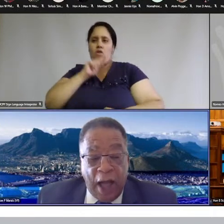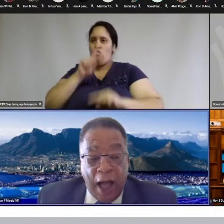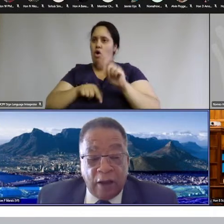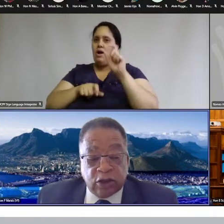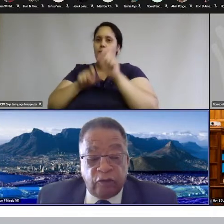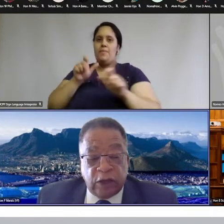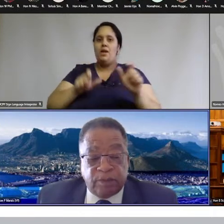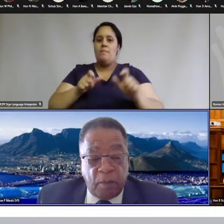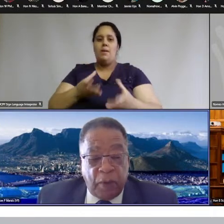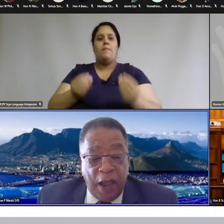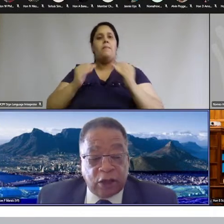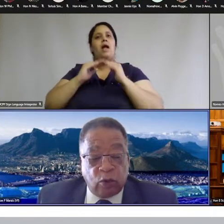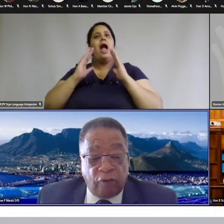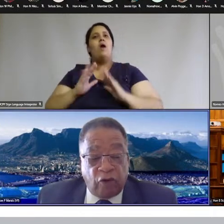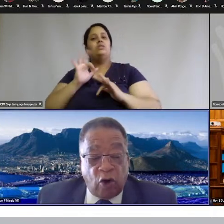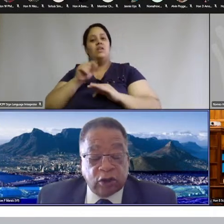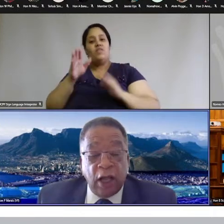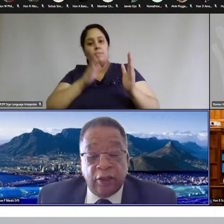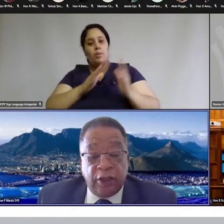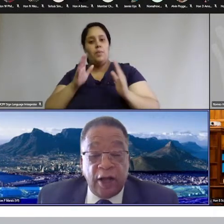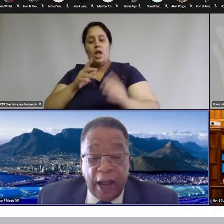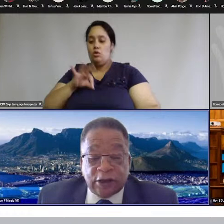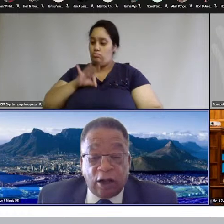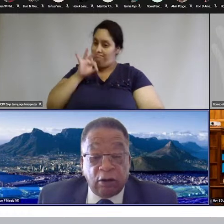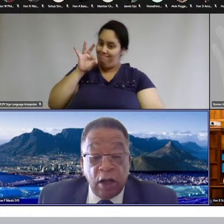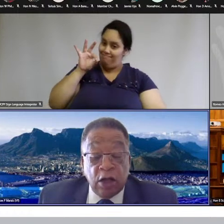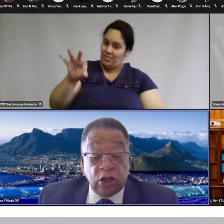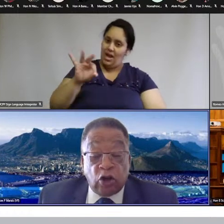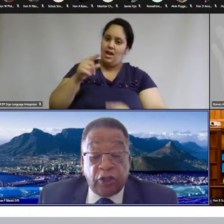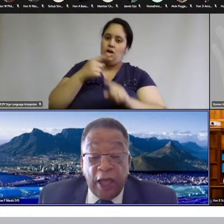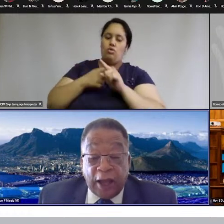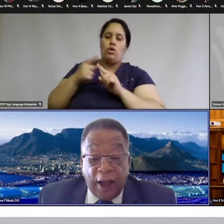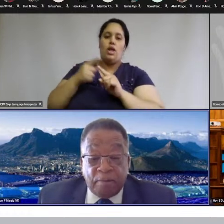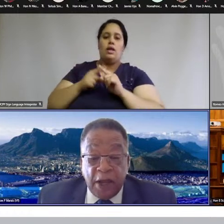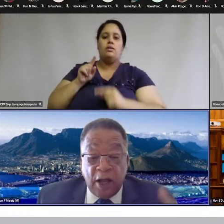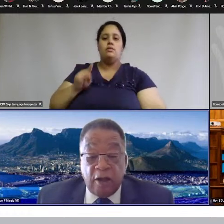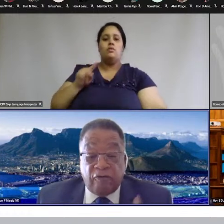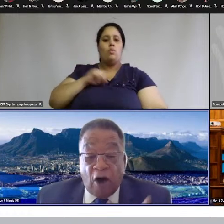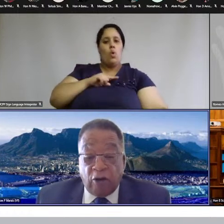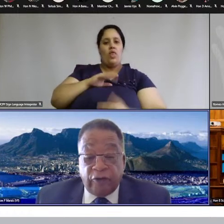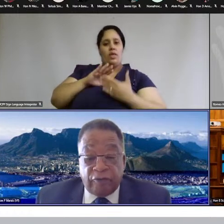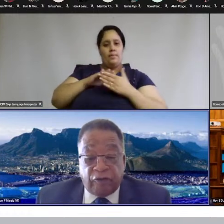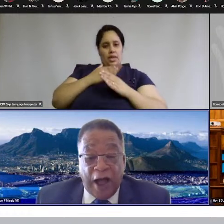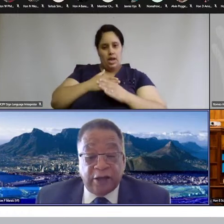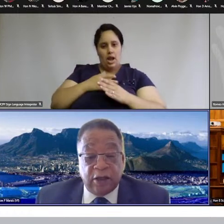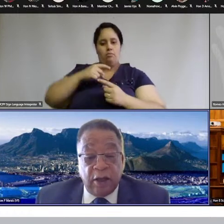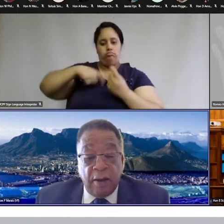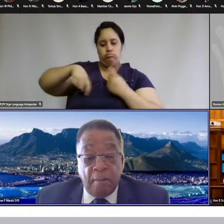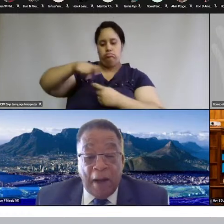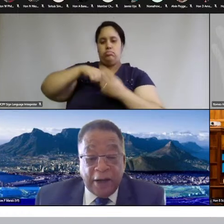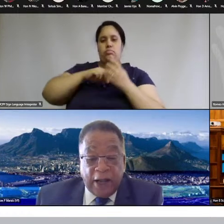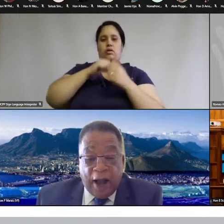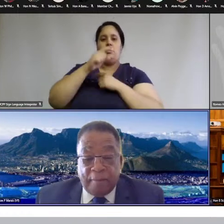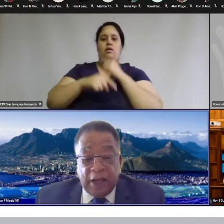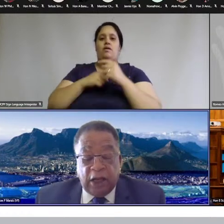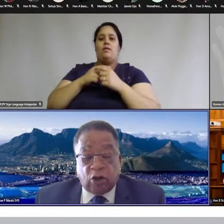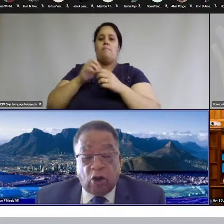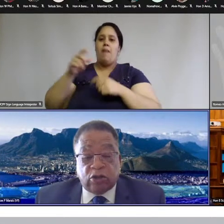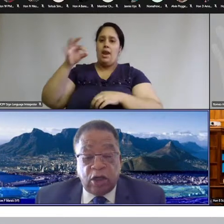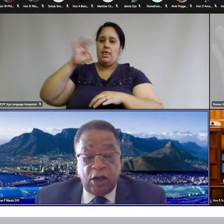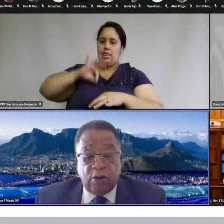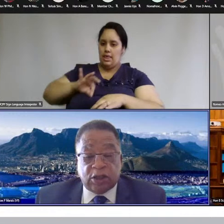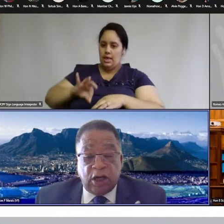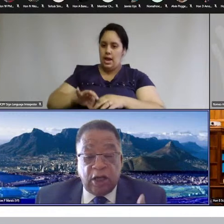people get a house if he's prepared to afford the rental? So there can be a revolving fund, money coming